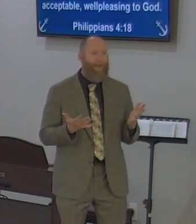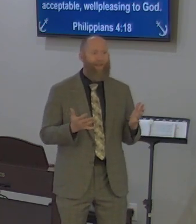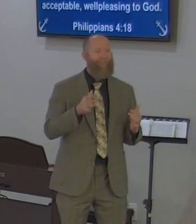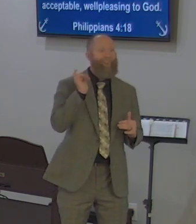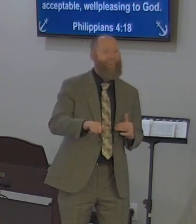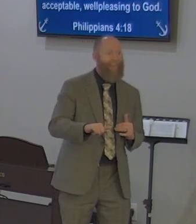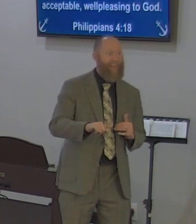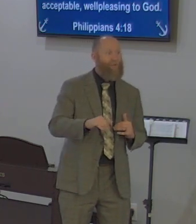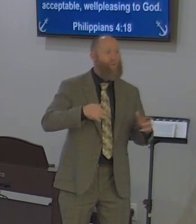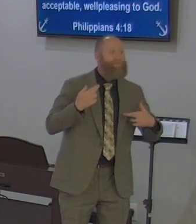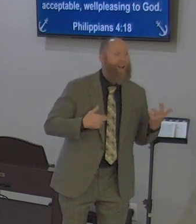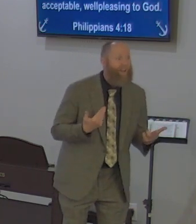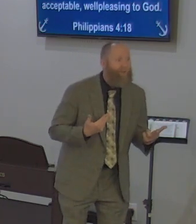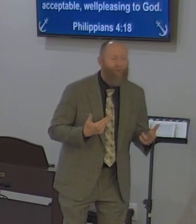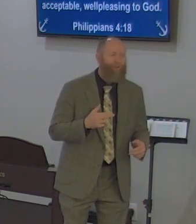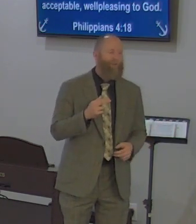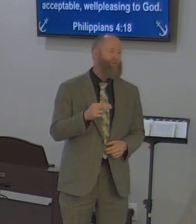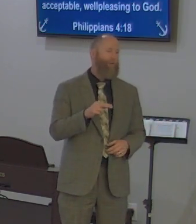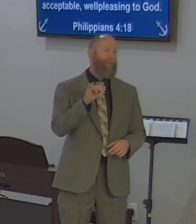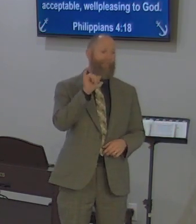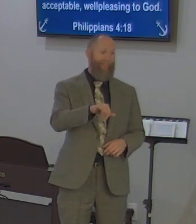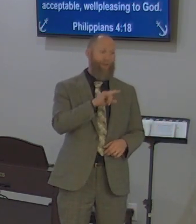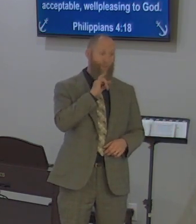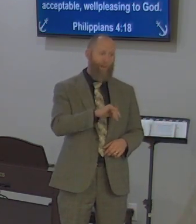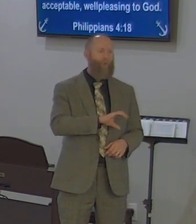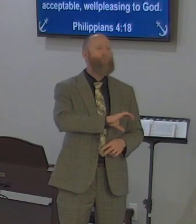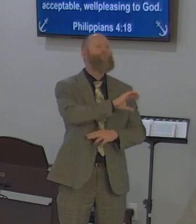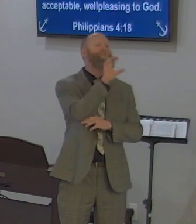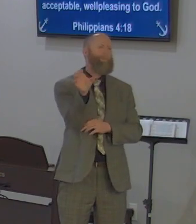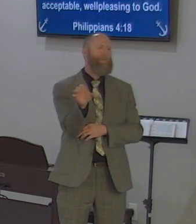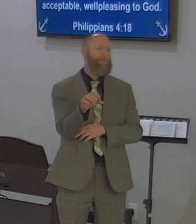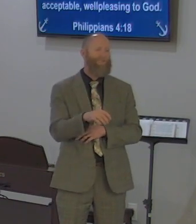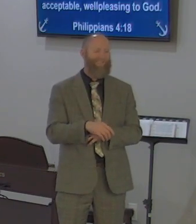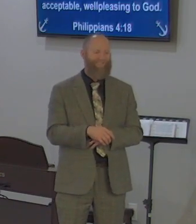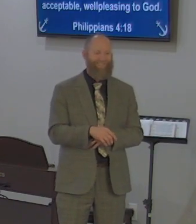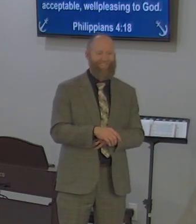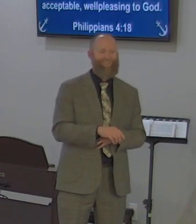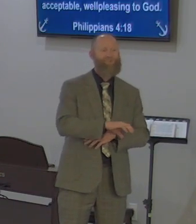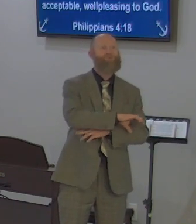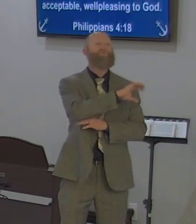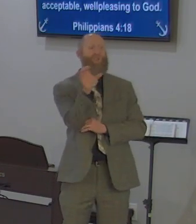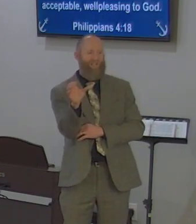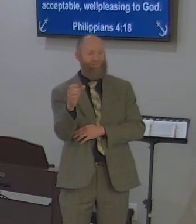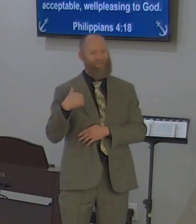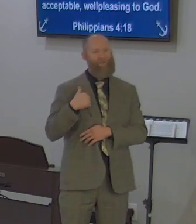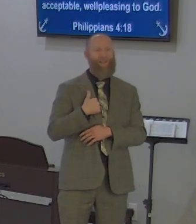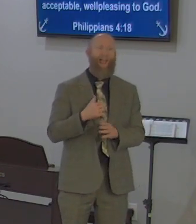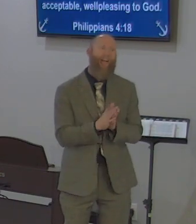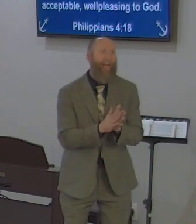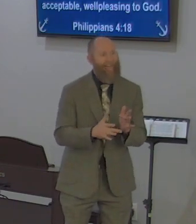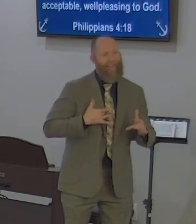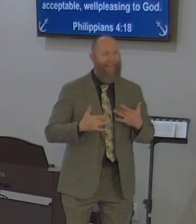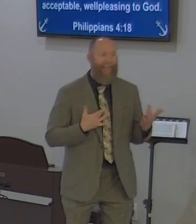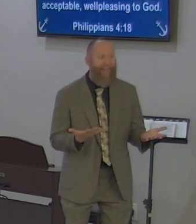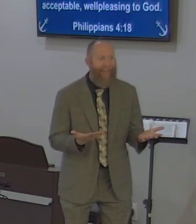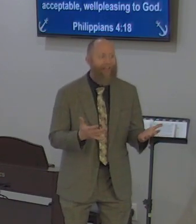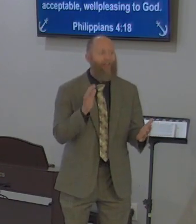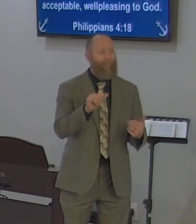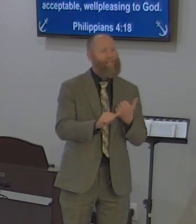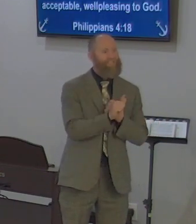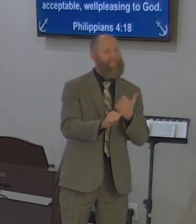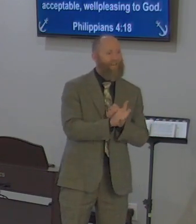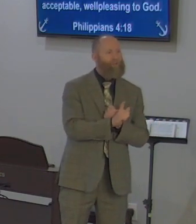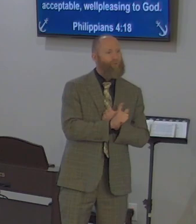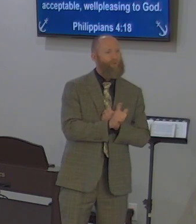Christmas, okay? That's what that is. We have great anticipation. We get super excited. You know why that's really dangerous when it comes to